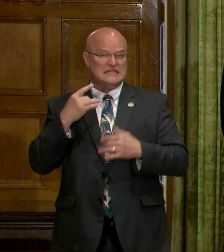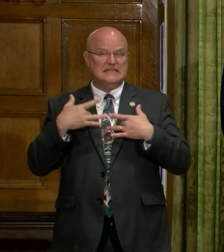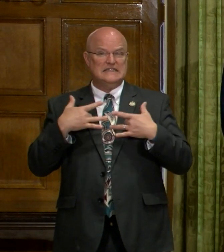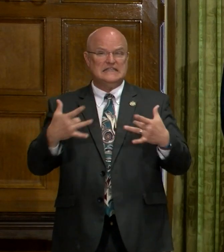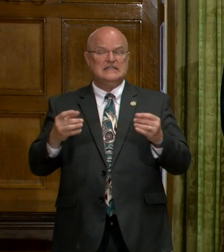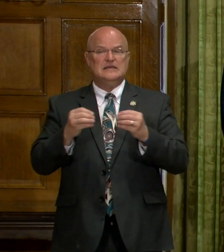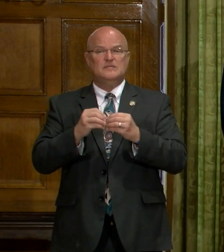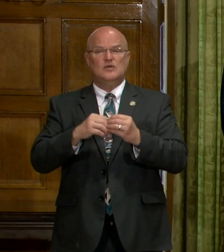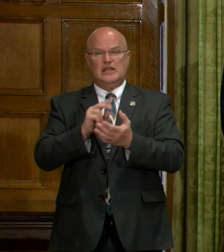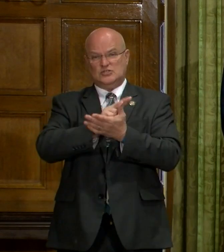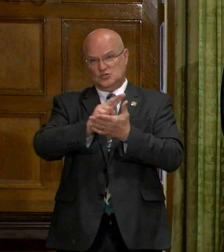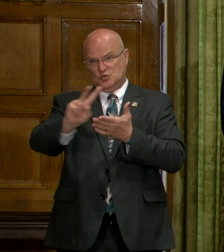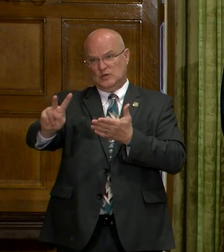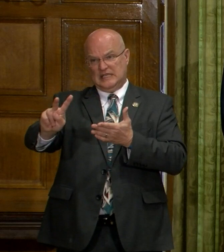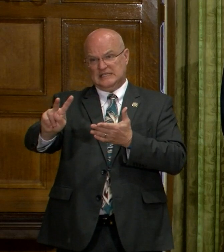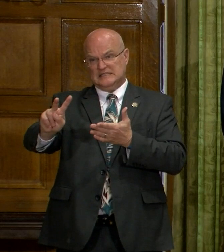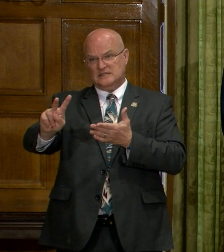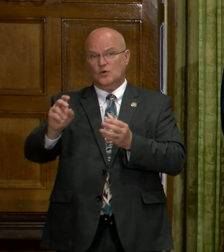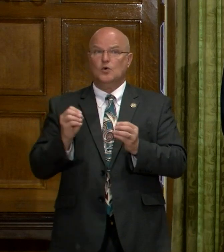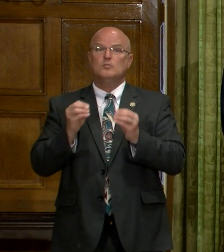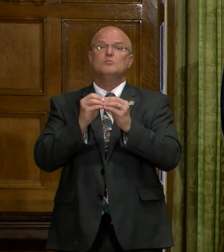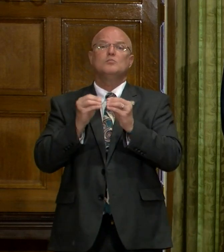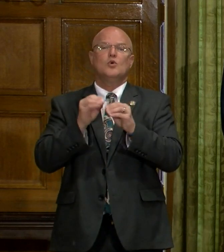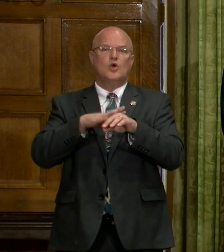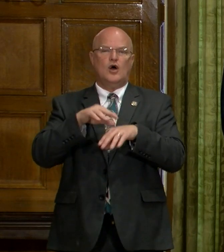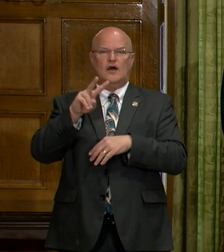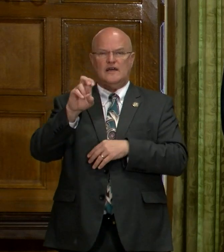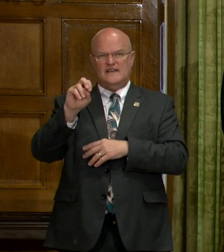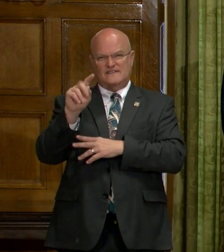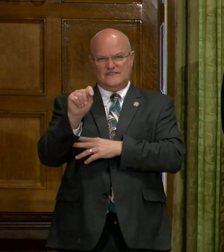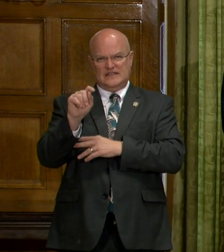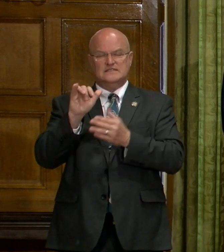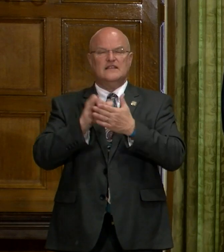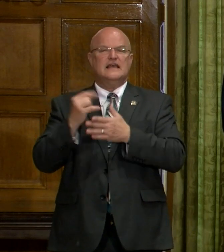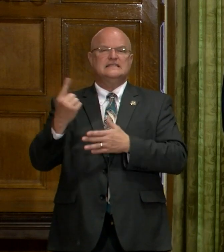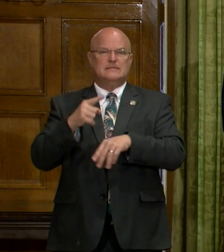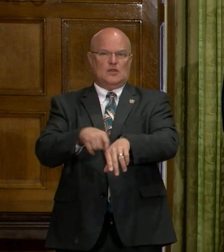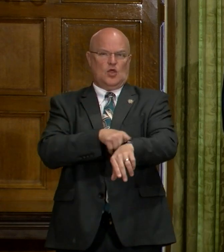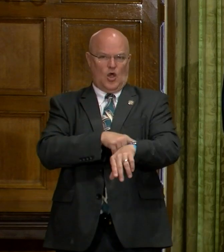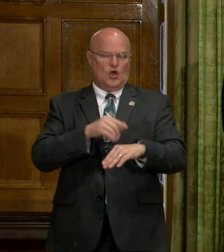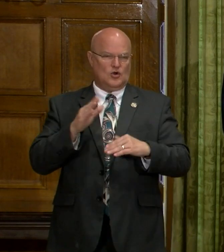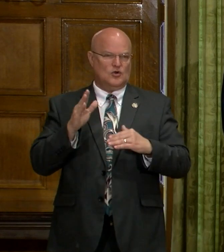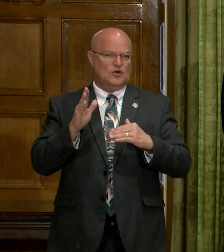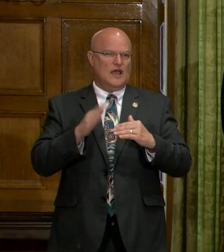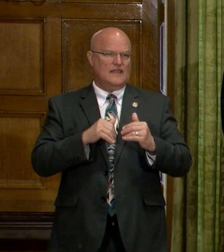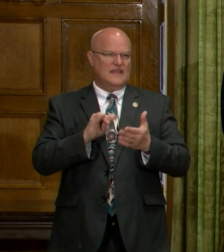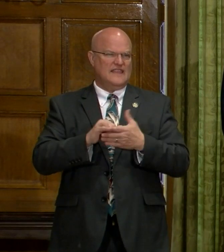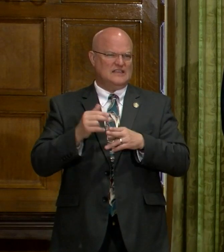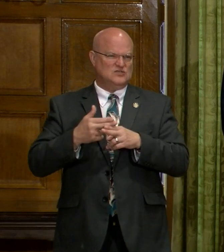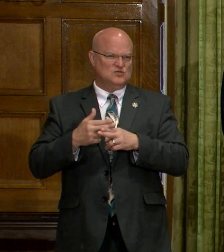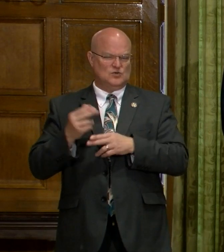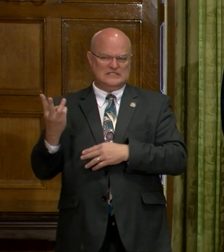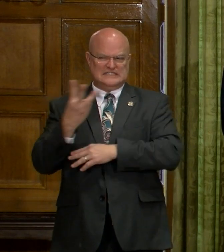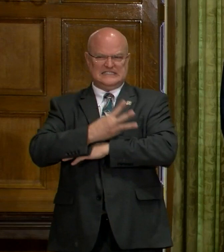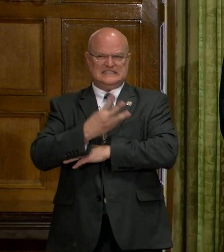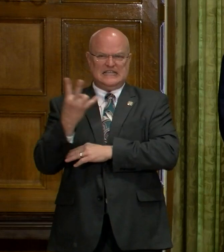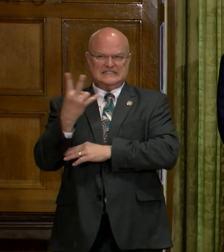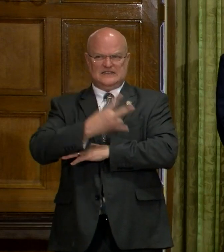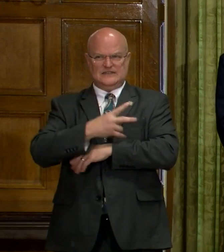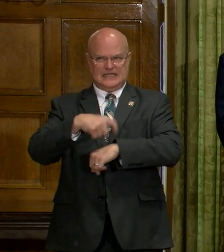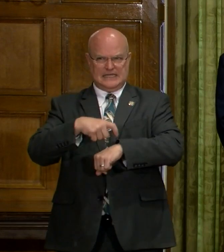tends to be more like 2 weeks or more on a ventilator. So that's certainly longer than that shorter 6-day